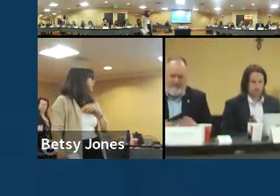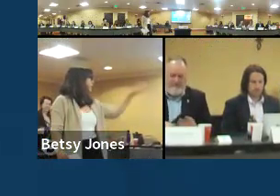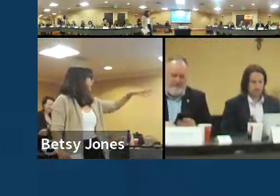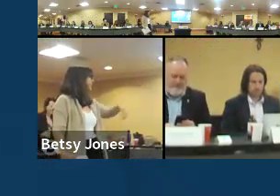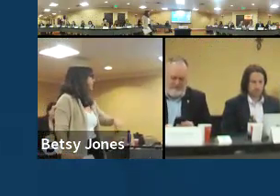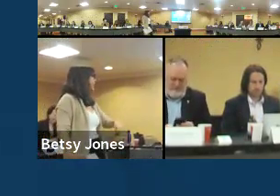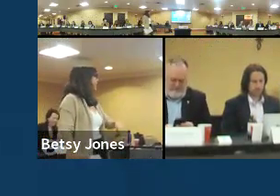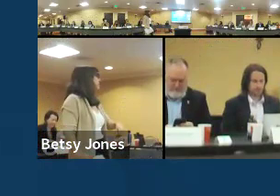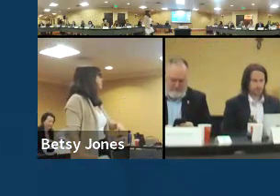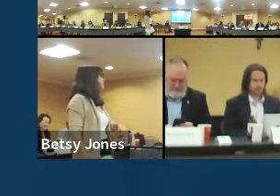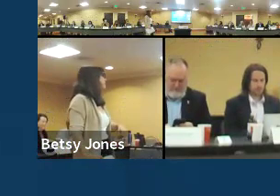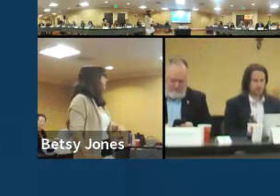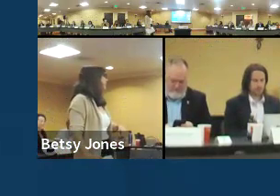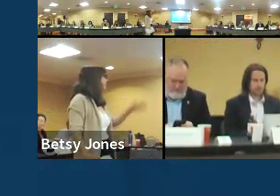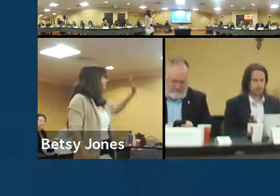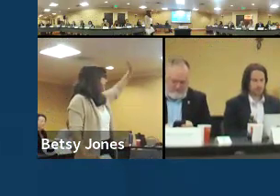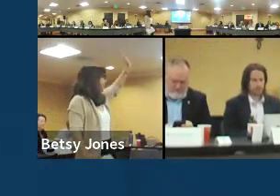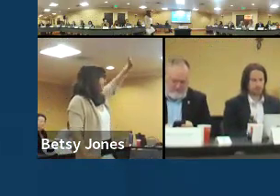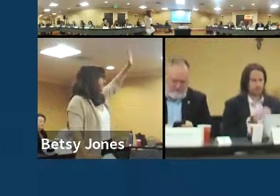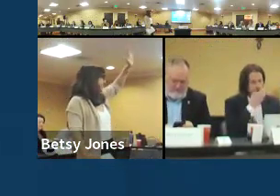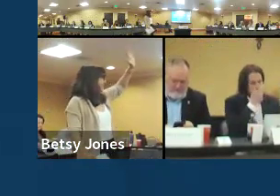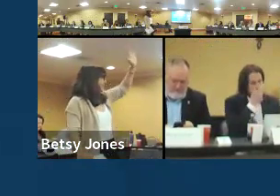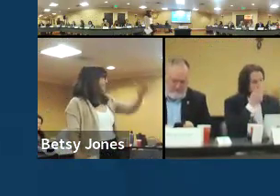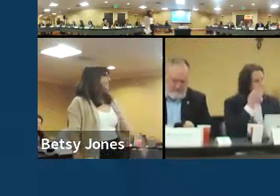You could, there you go. Hi, Jermaine and Mikkel.